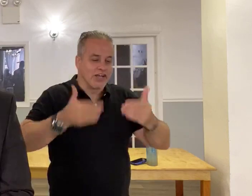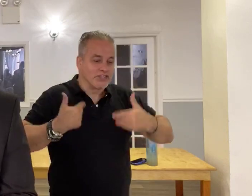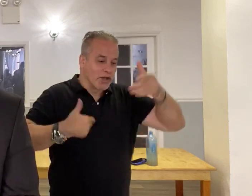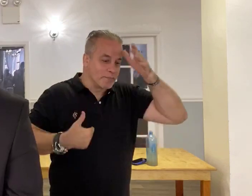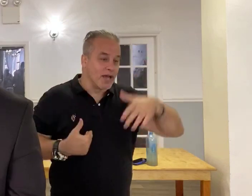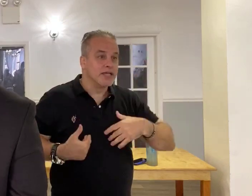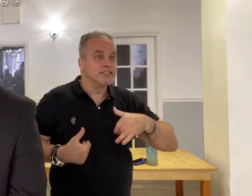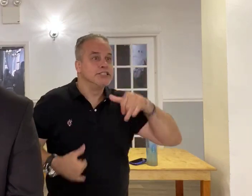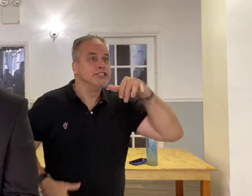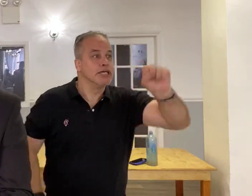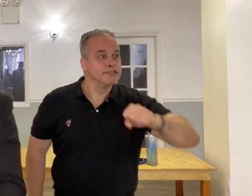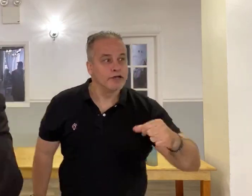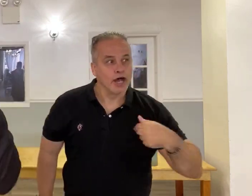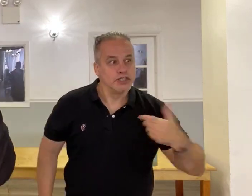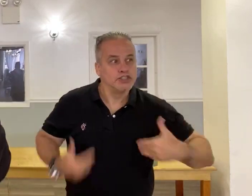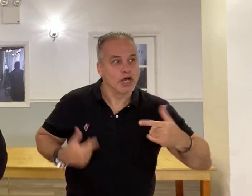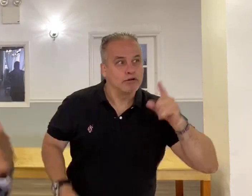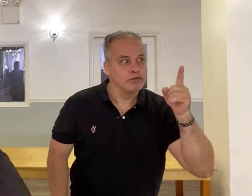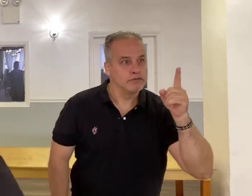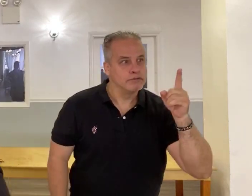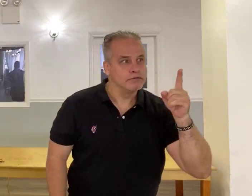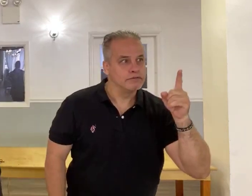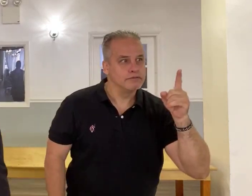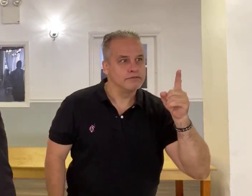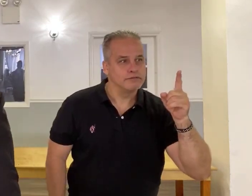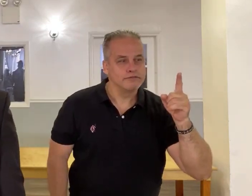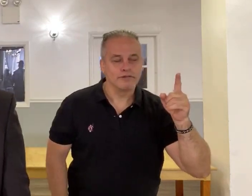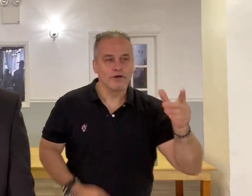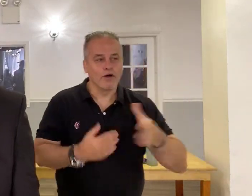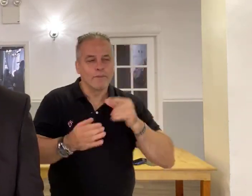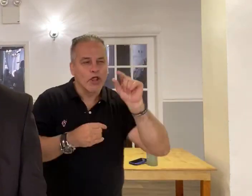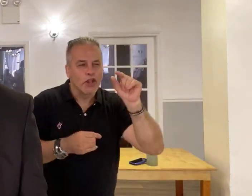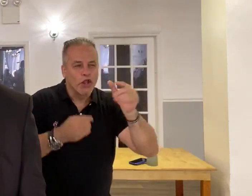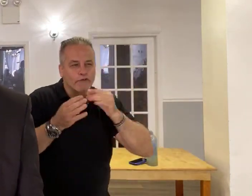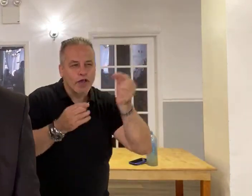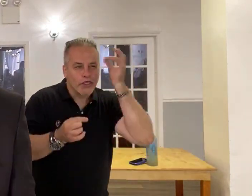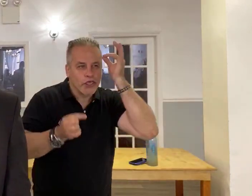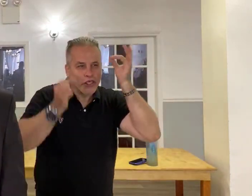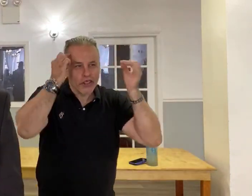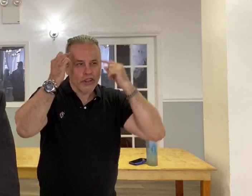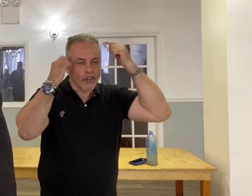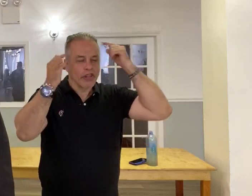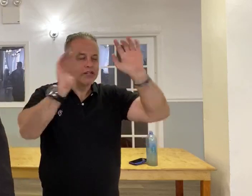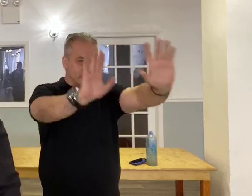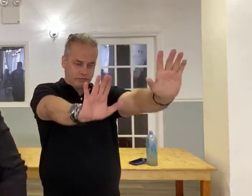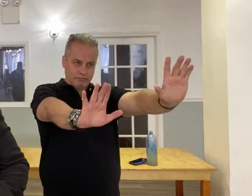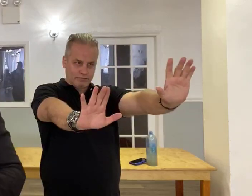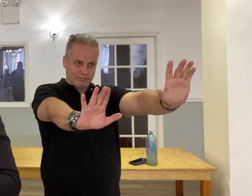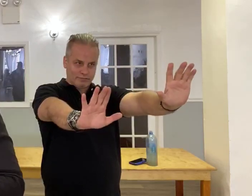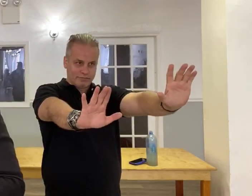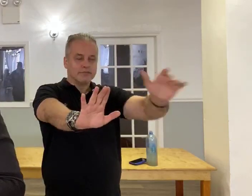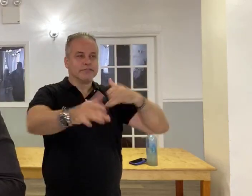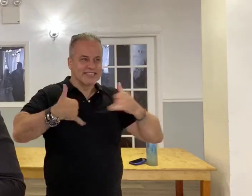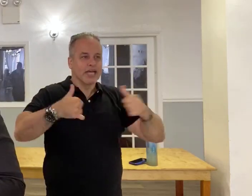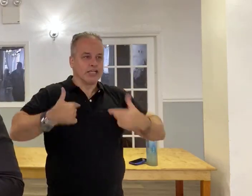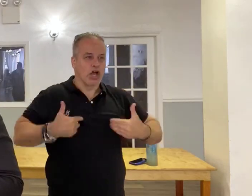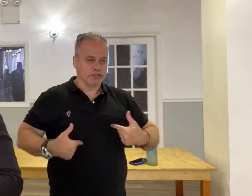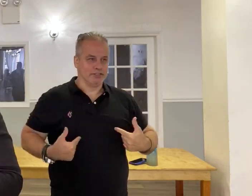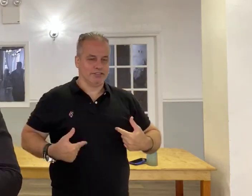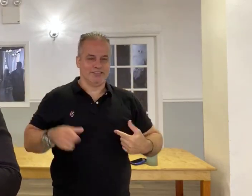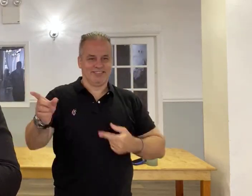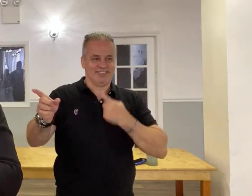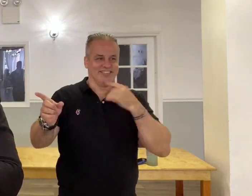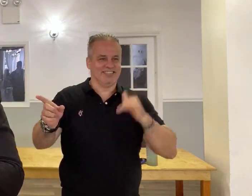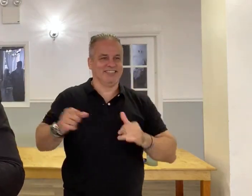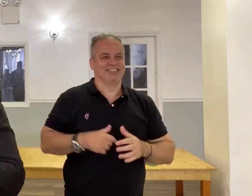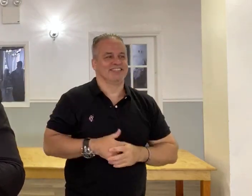Okay? For anyone wondering. Don't let these gray hairs fool you. Amen? All right? I didn't